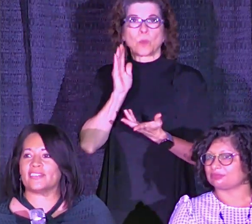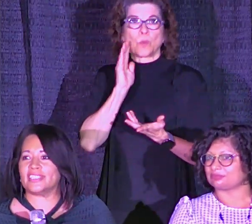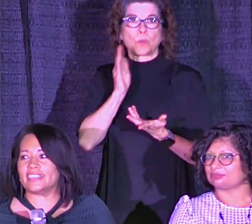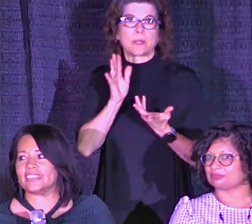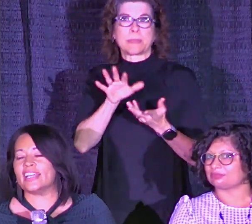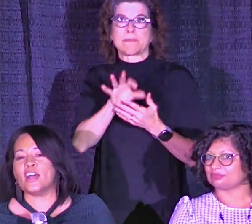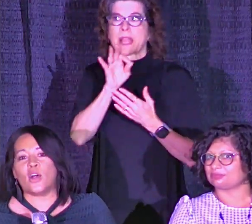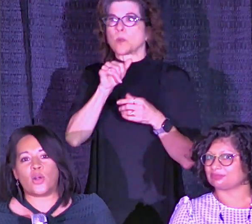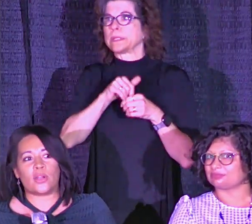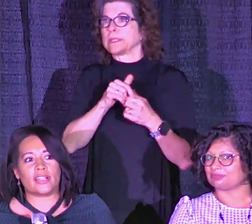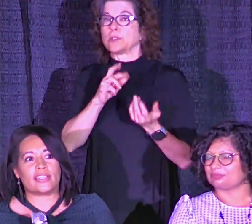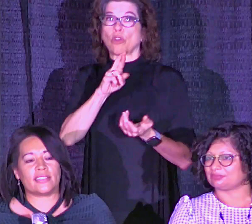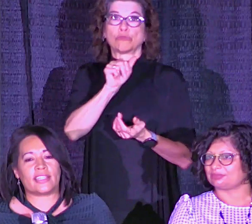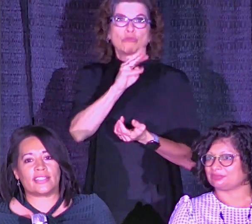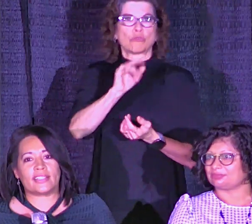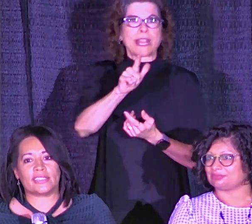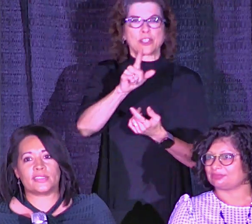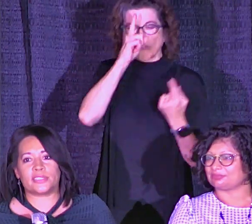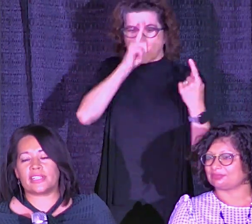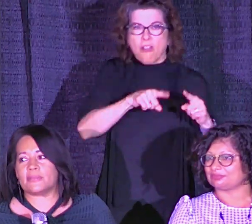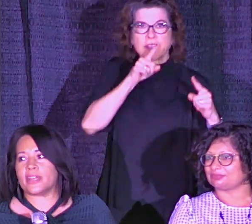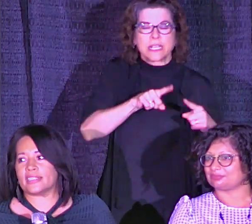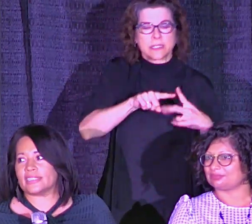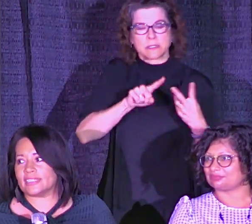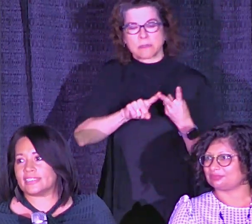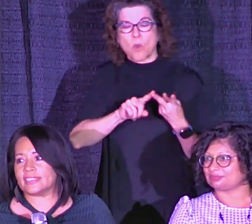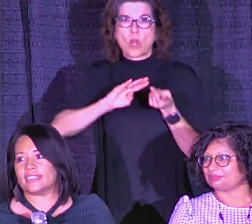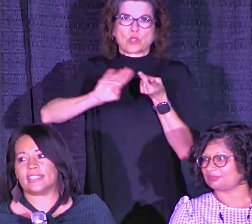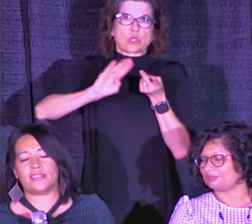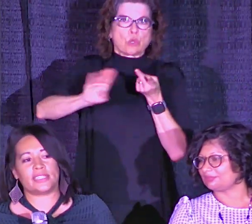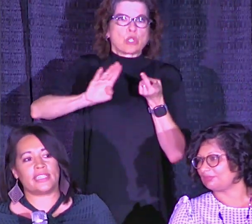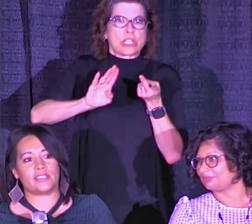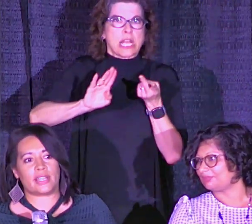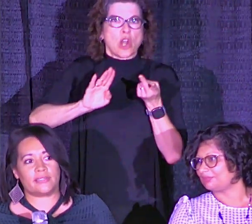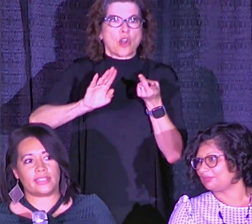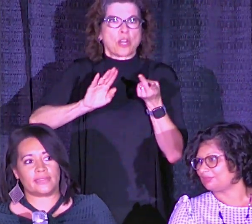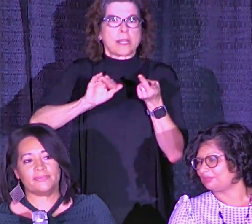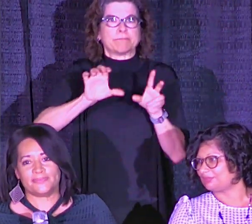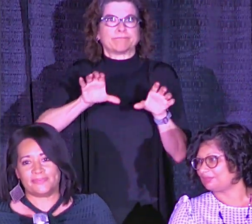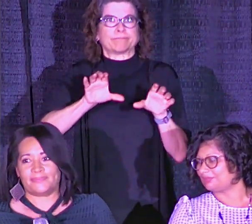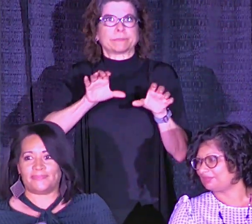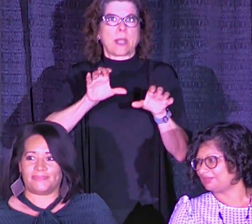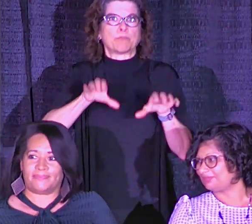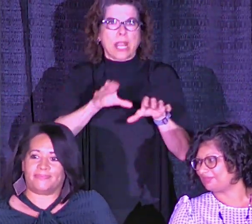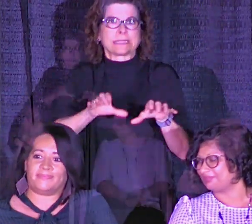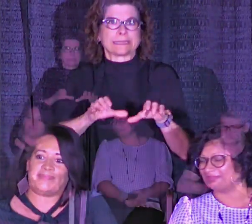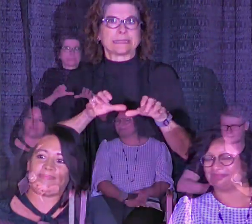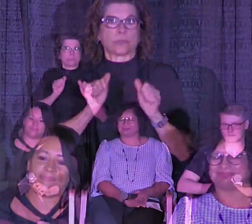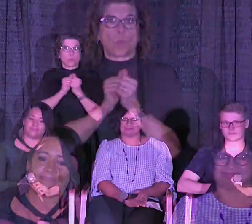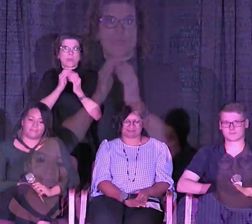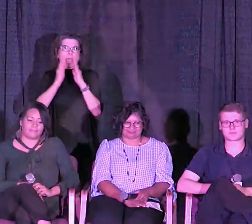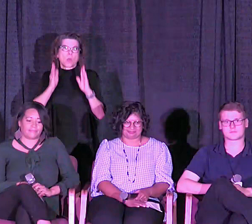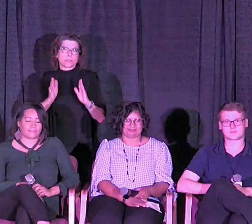racial covenants or the exclusionary practices in housing in general.